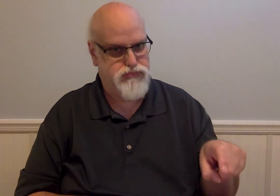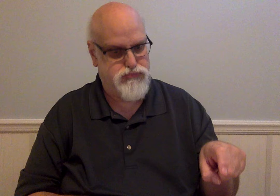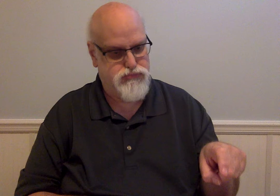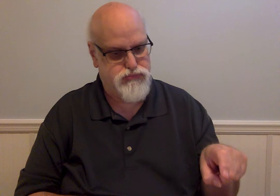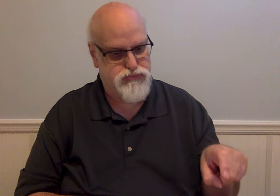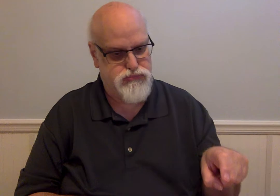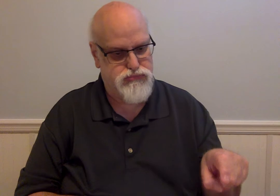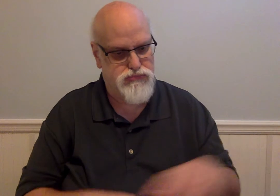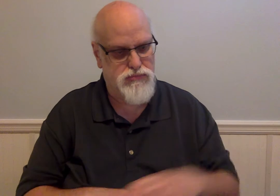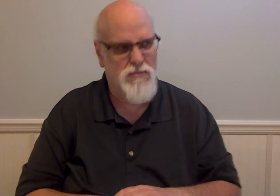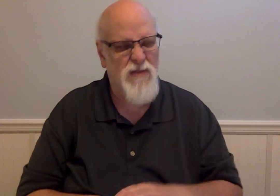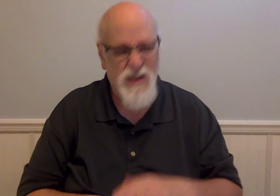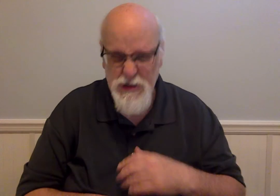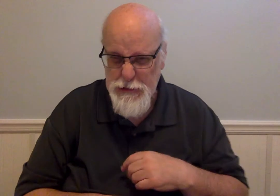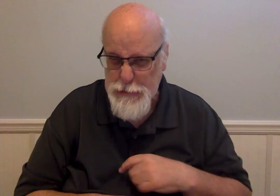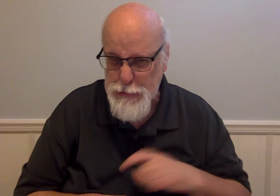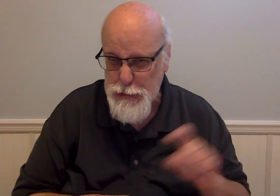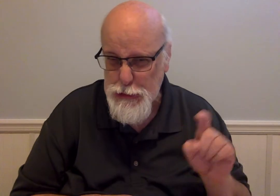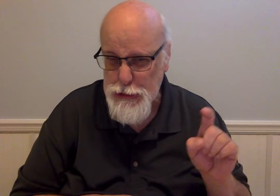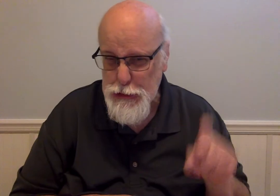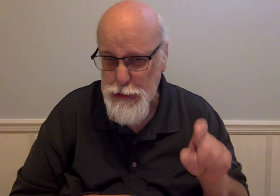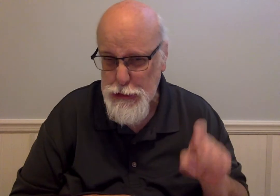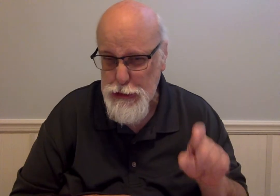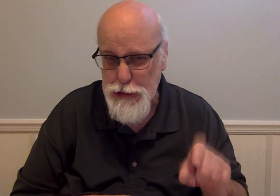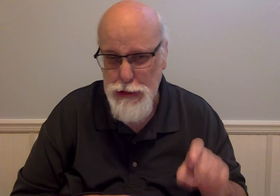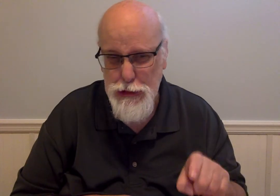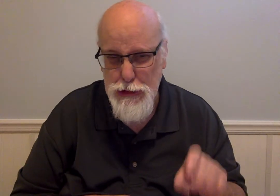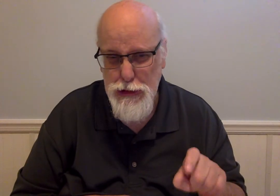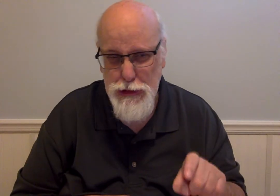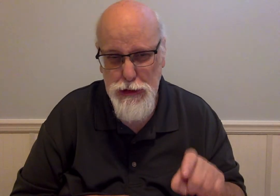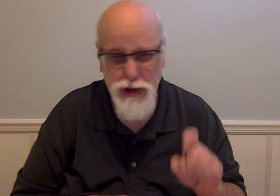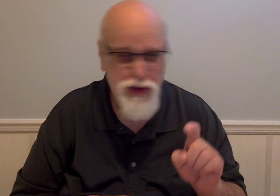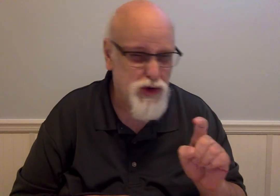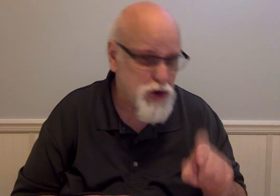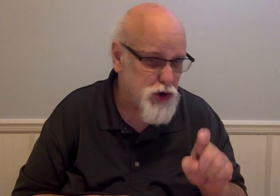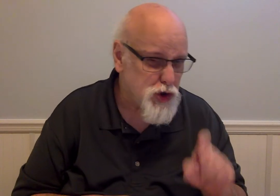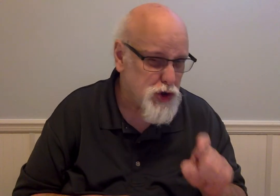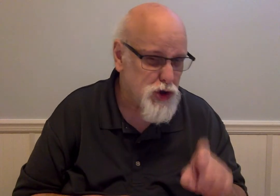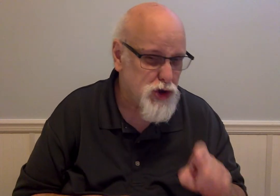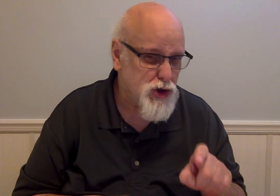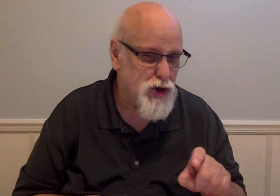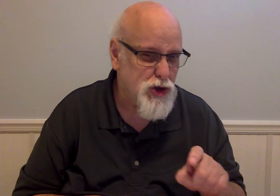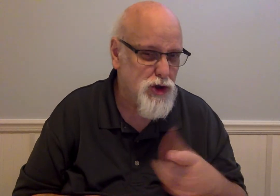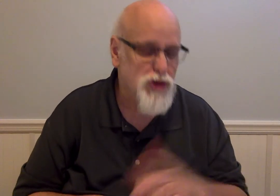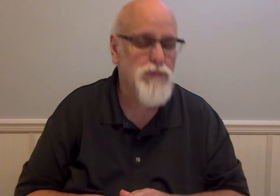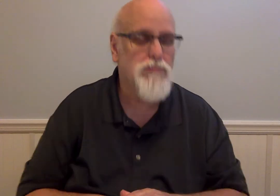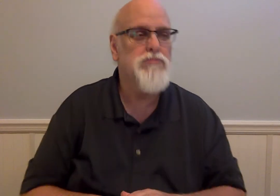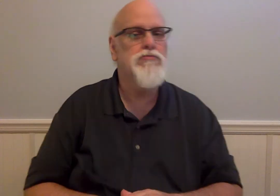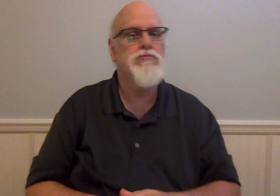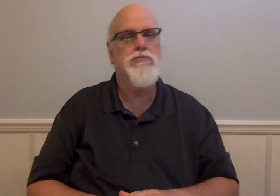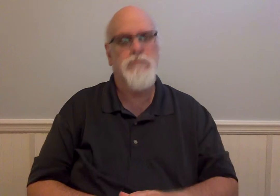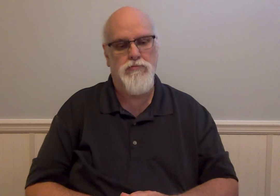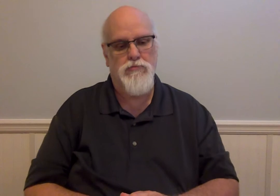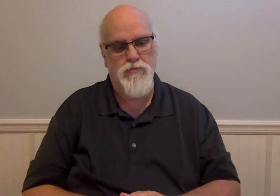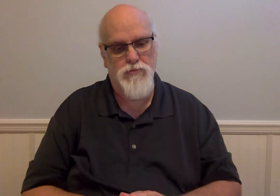it's a greater emphasis on that. I should. Should I? Shouldn't I? I